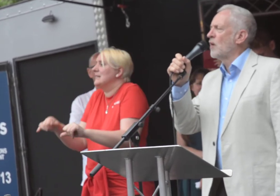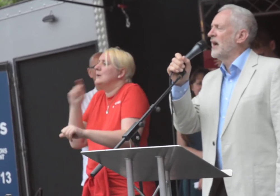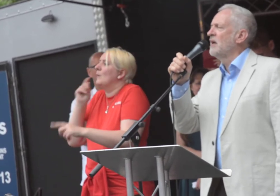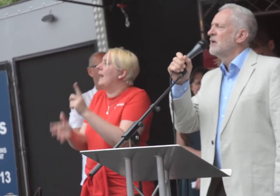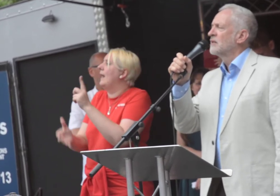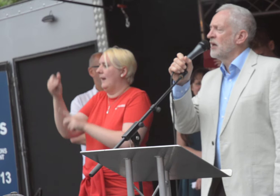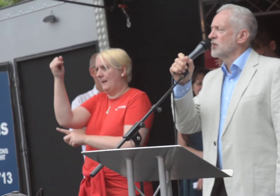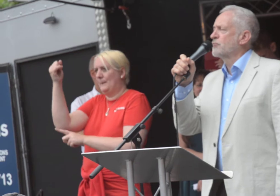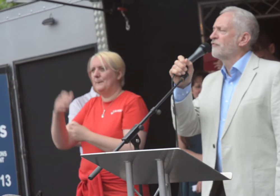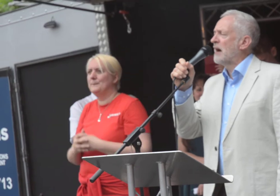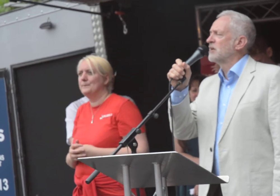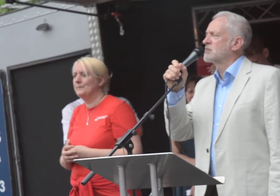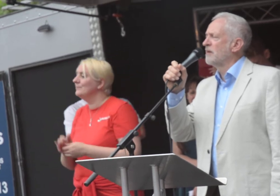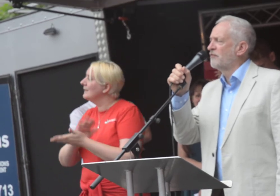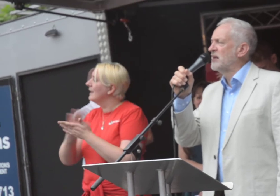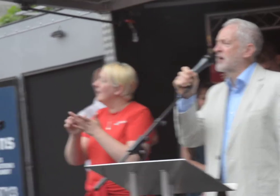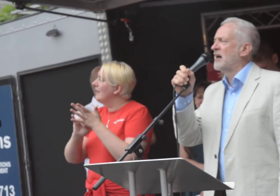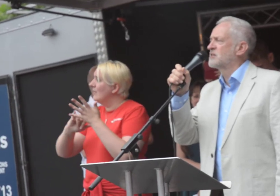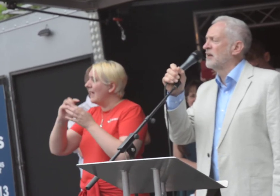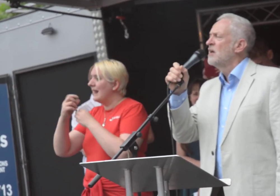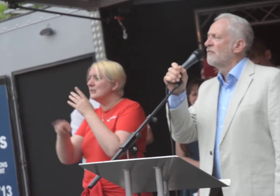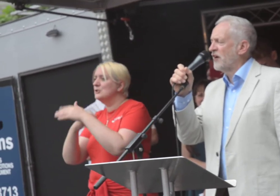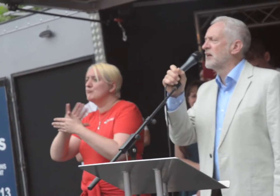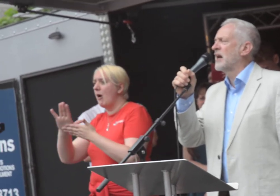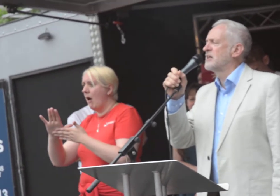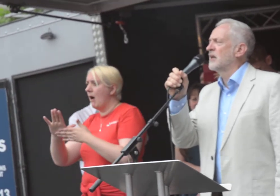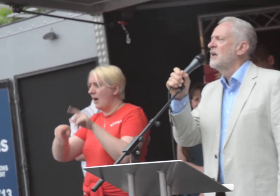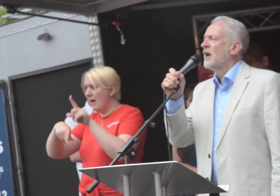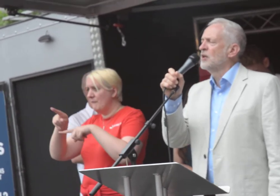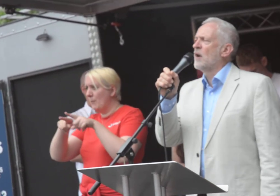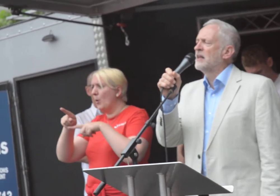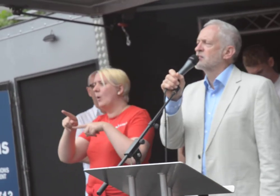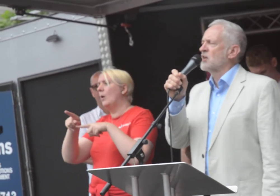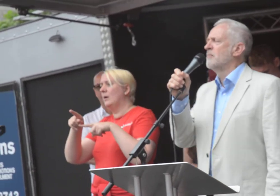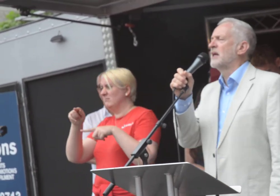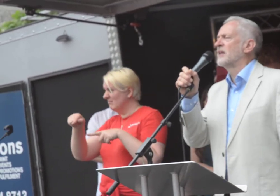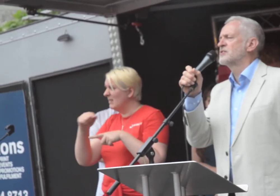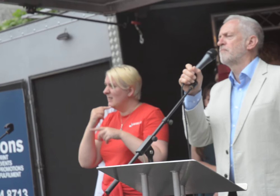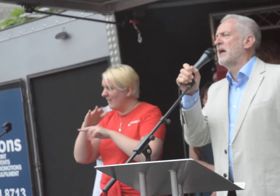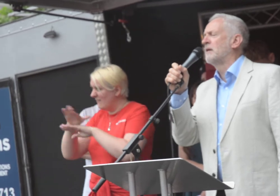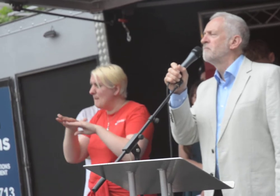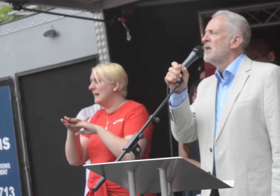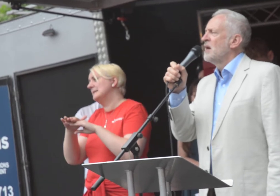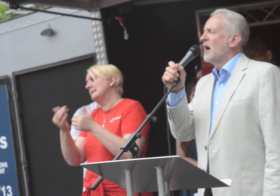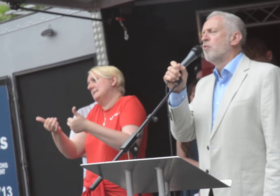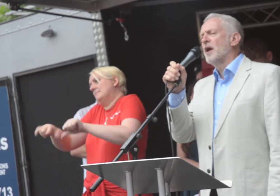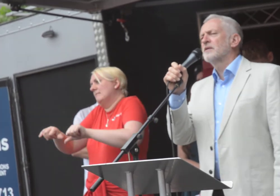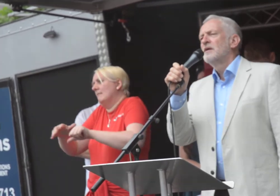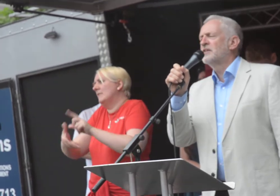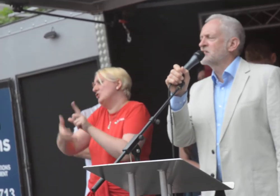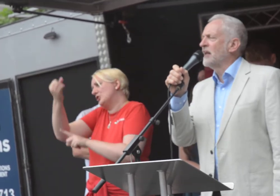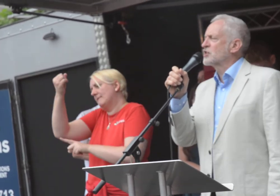vindicated in the way the Hillsborough families have been vindicated, vindicated in the way that so many others have been. And